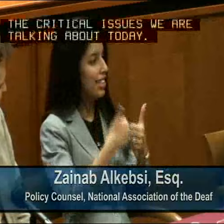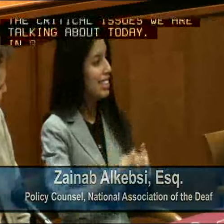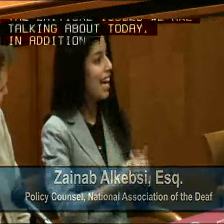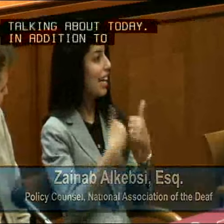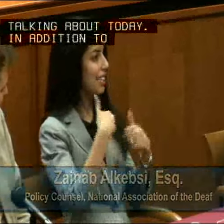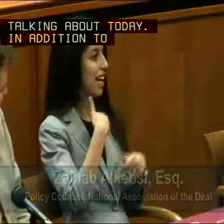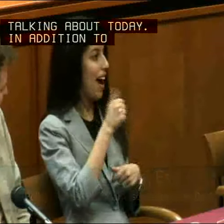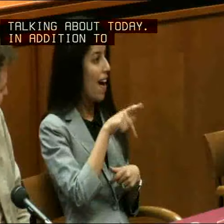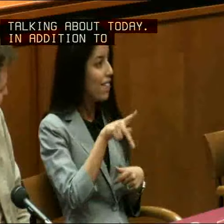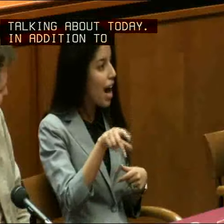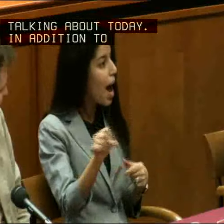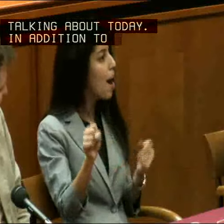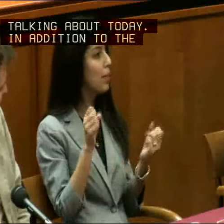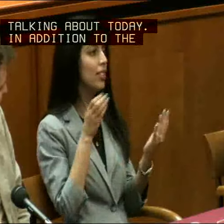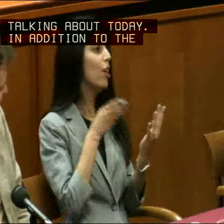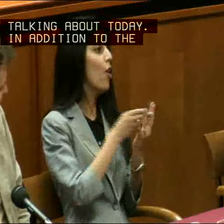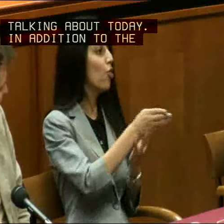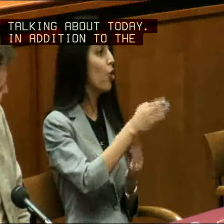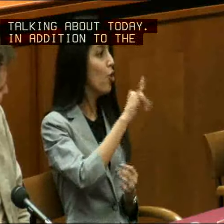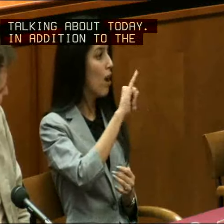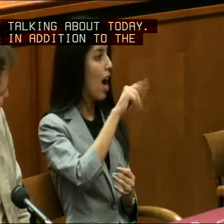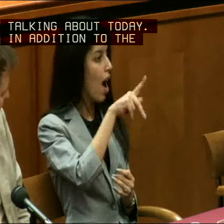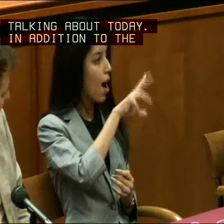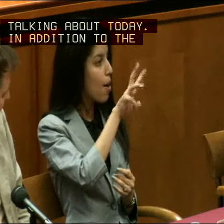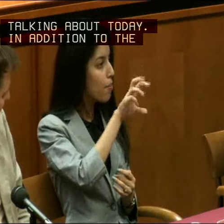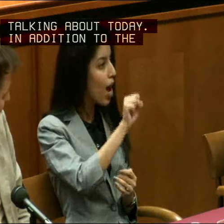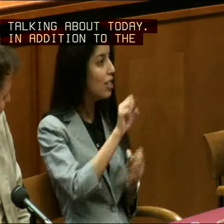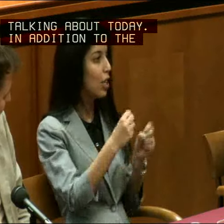alerts. We have email, text,